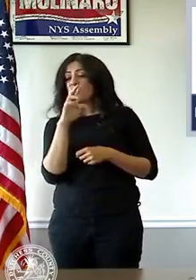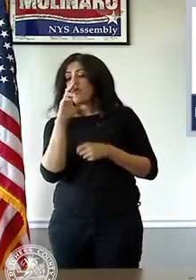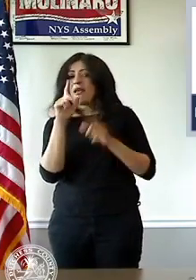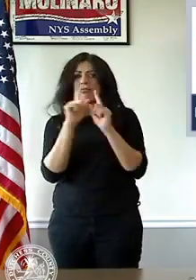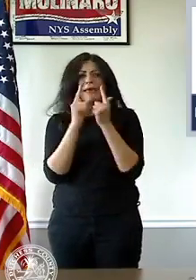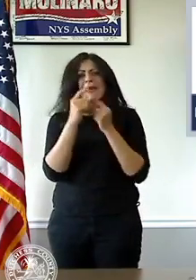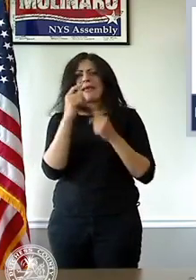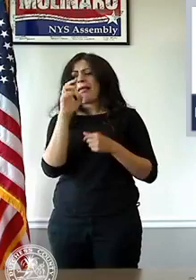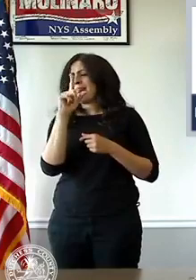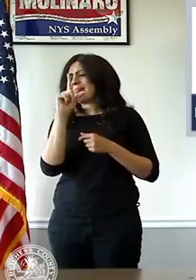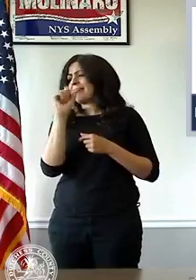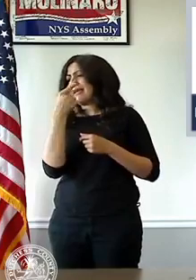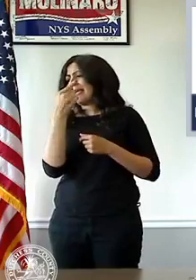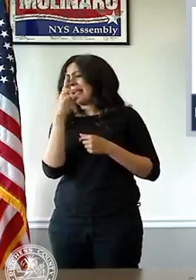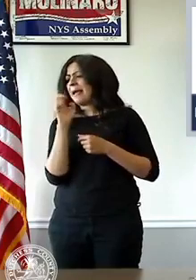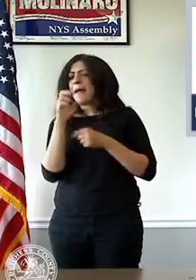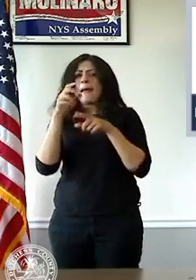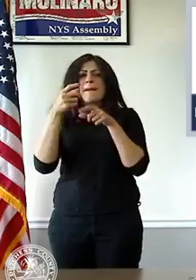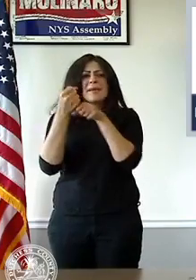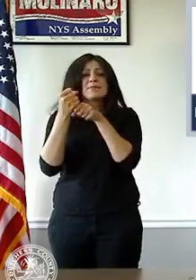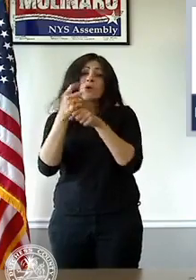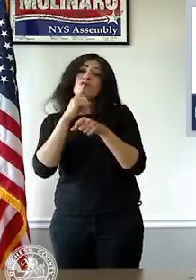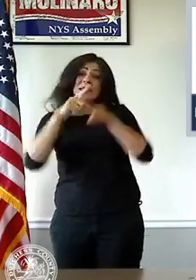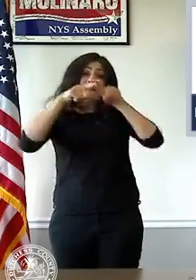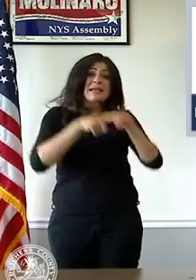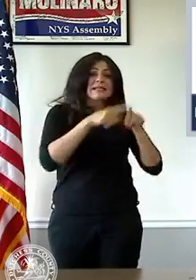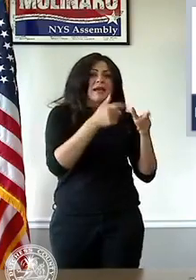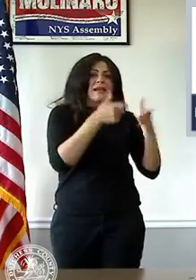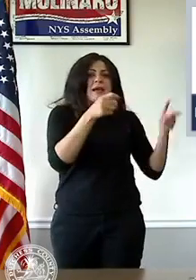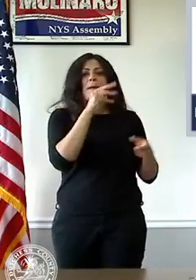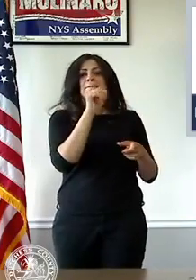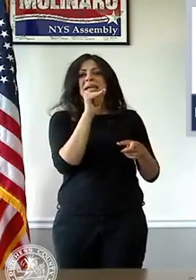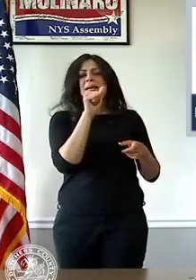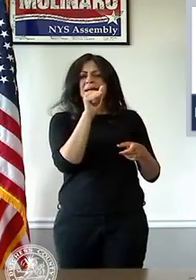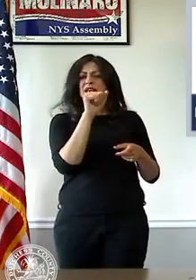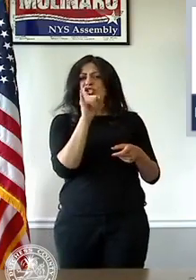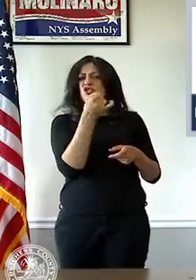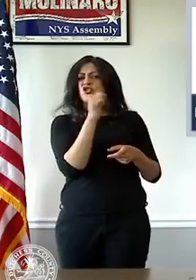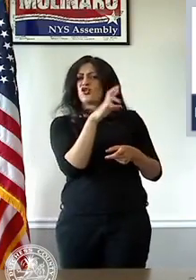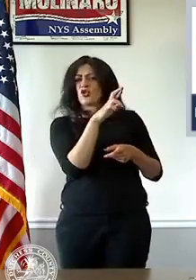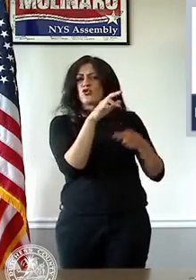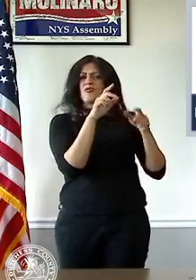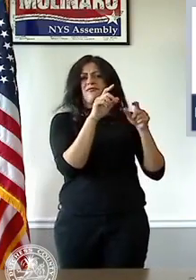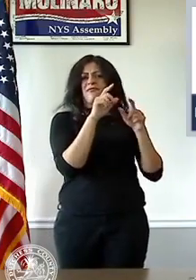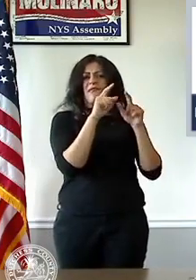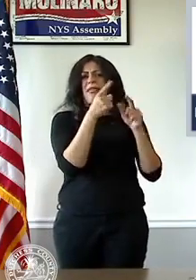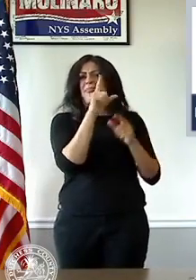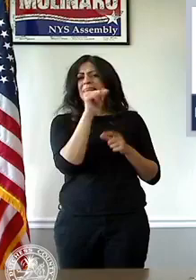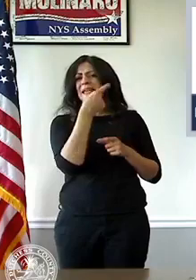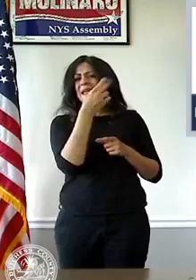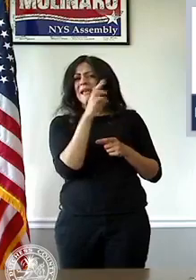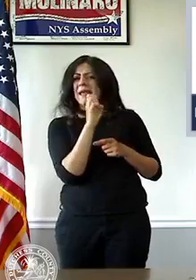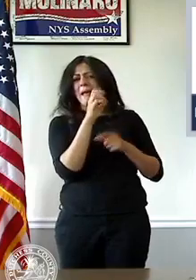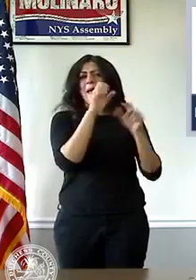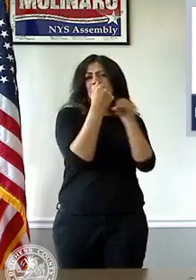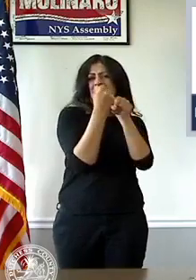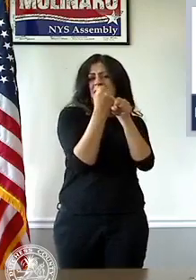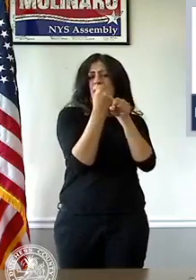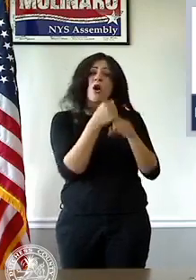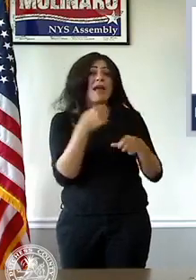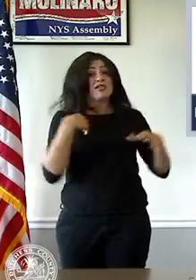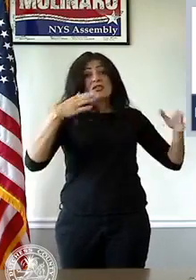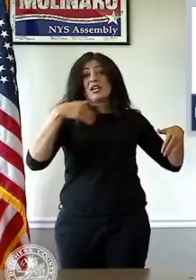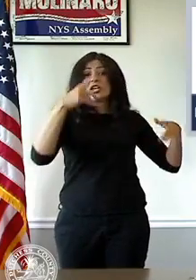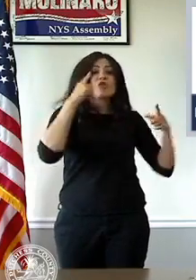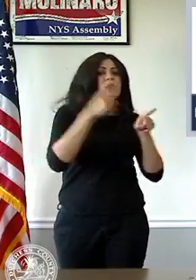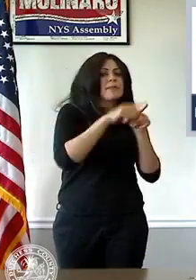really dependent on what happens in Major League Baseball, and there has yet to be a final agreement between ownership of baseball teams and the players.